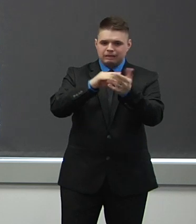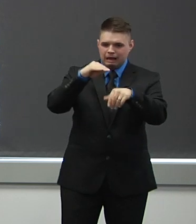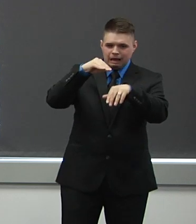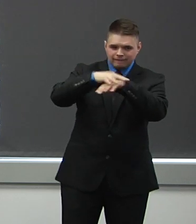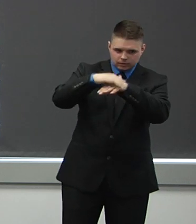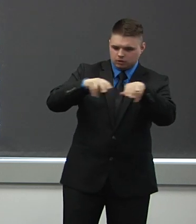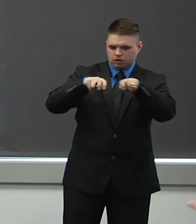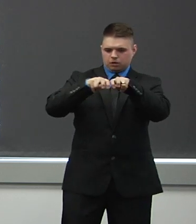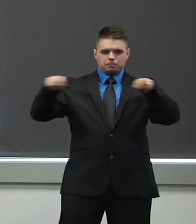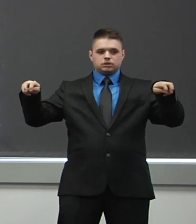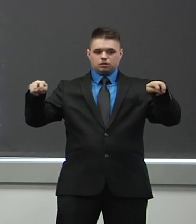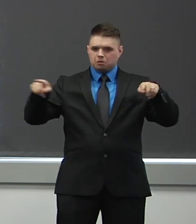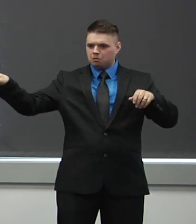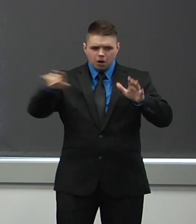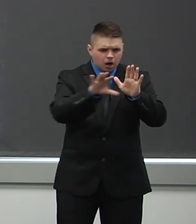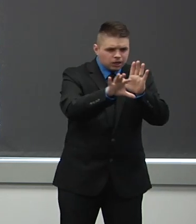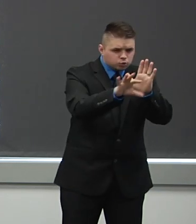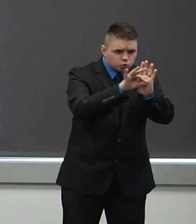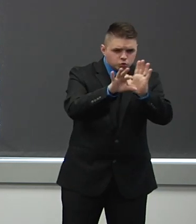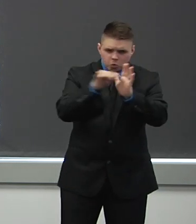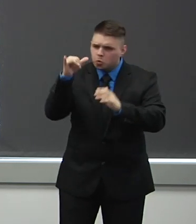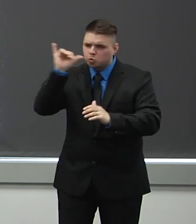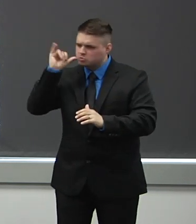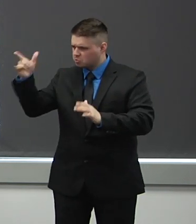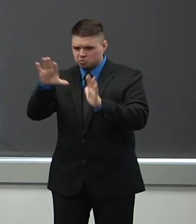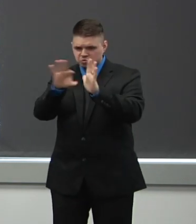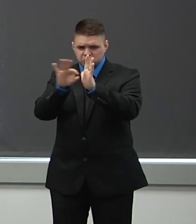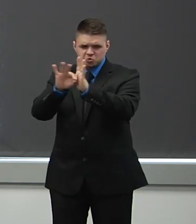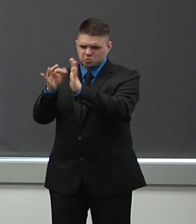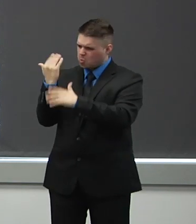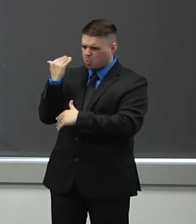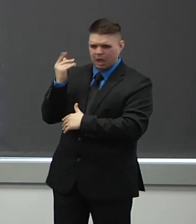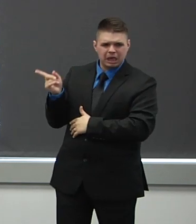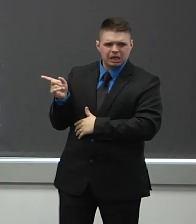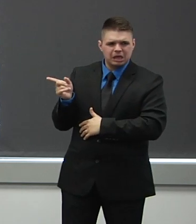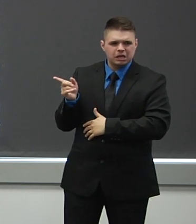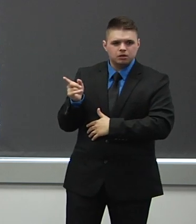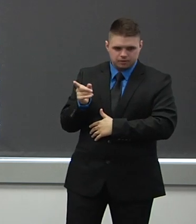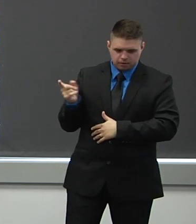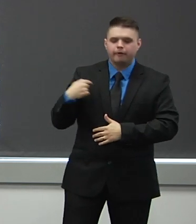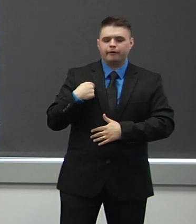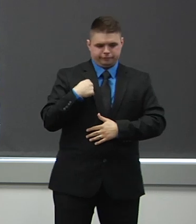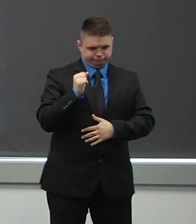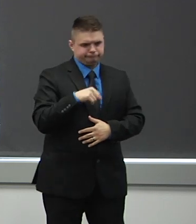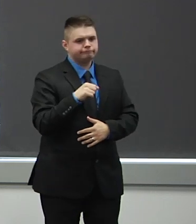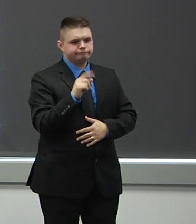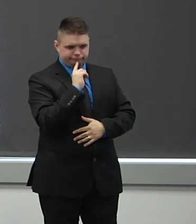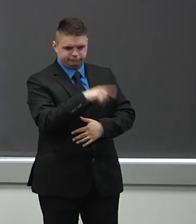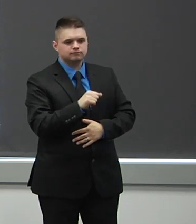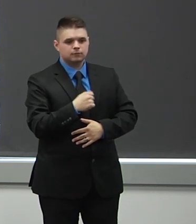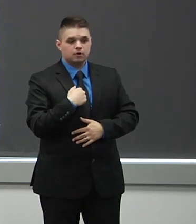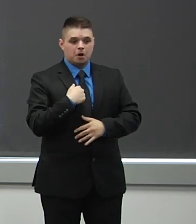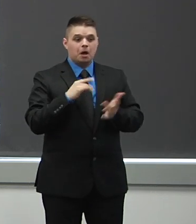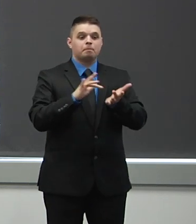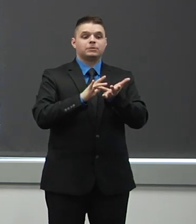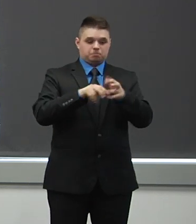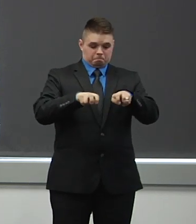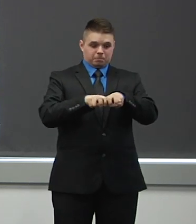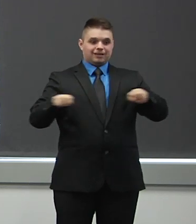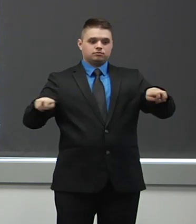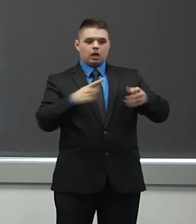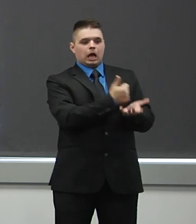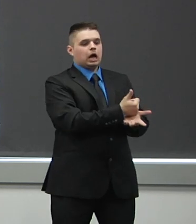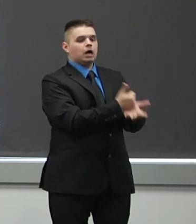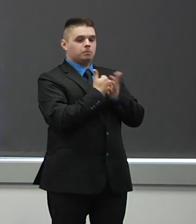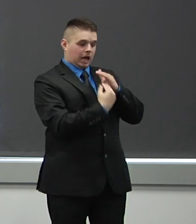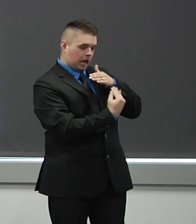you appointed yesterday? So I appointed a medical advisory panel to help inform my decision-making. We are